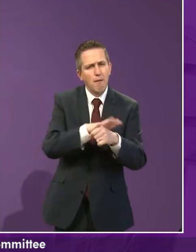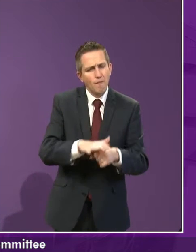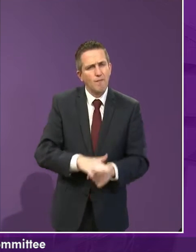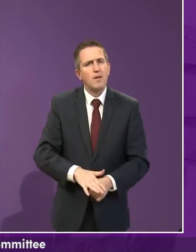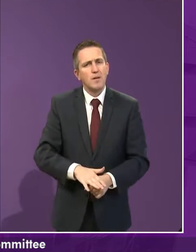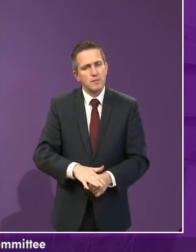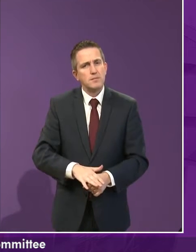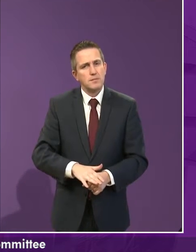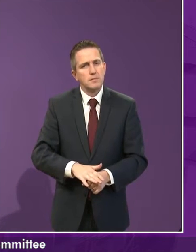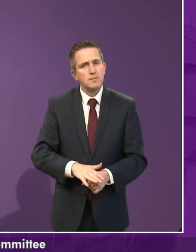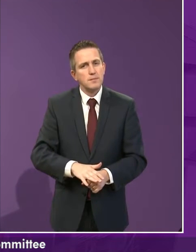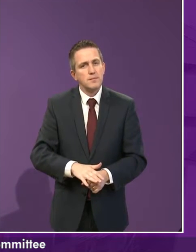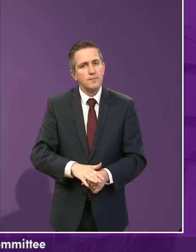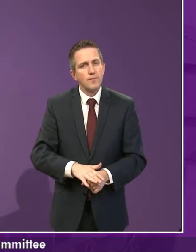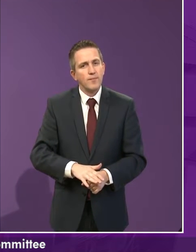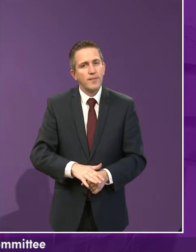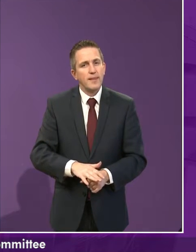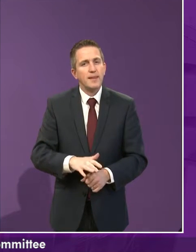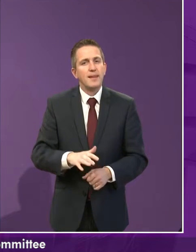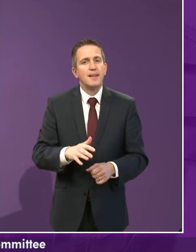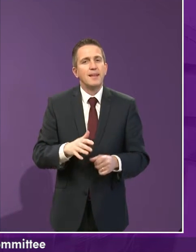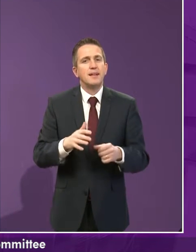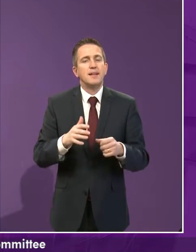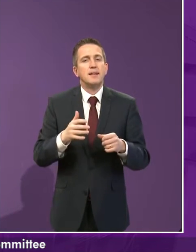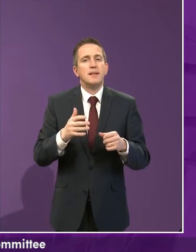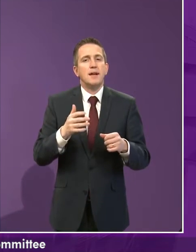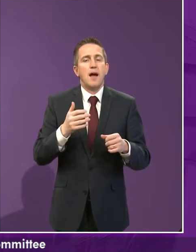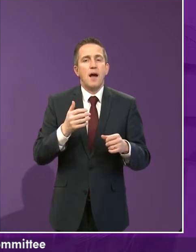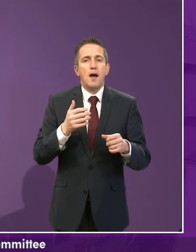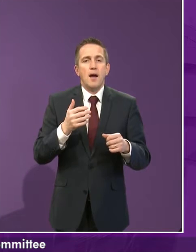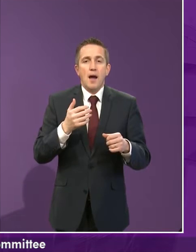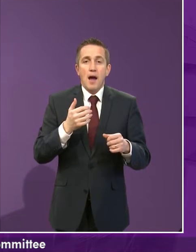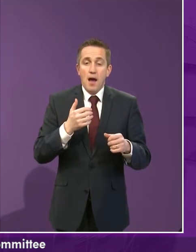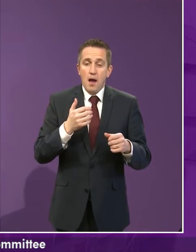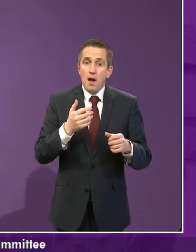we do, and because the